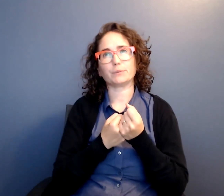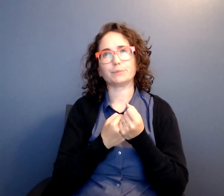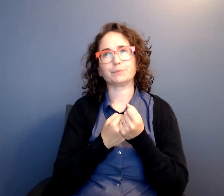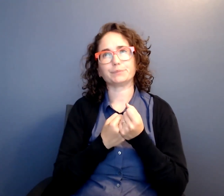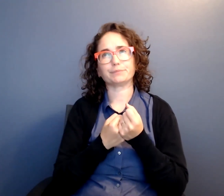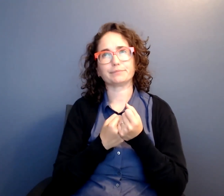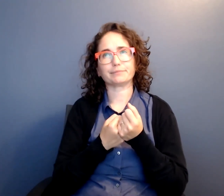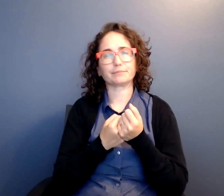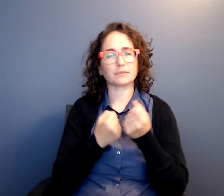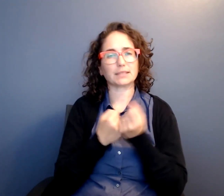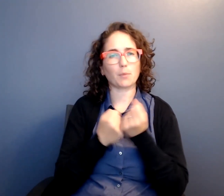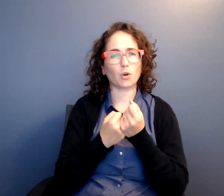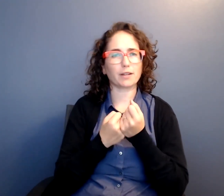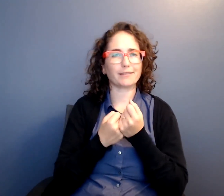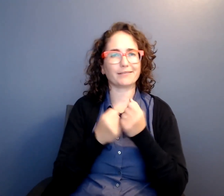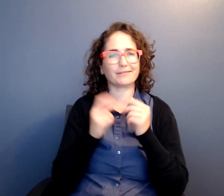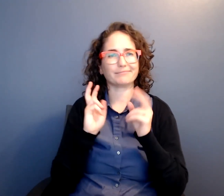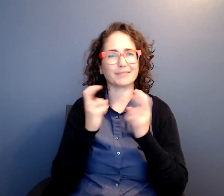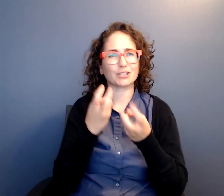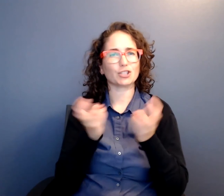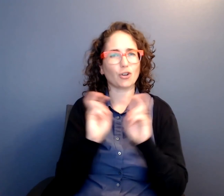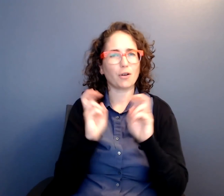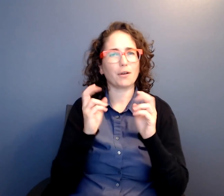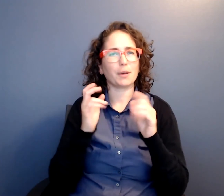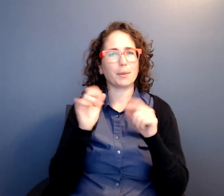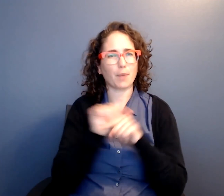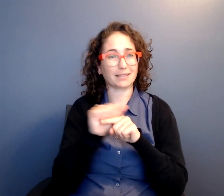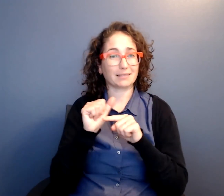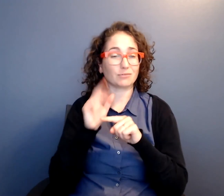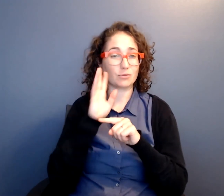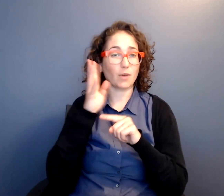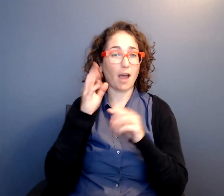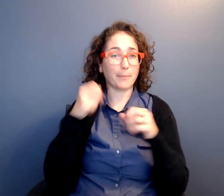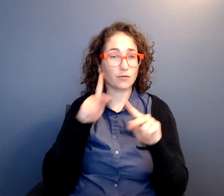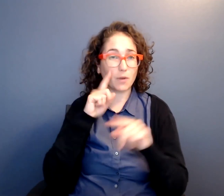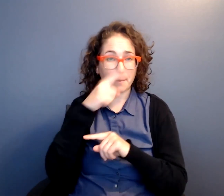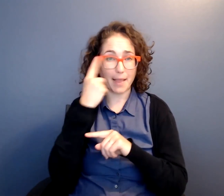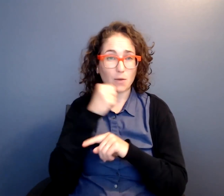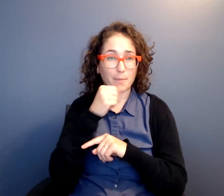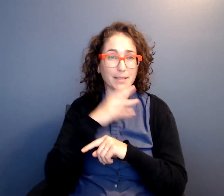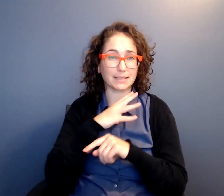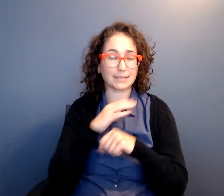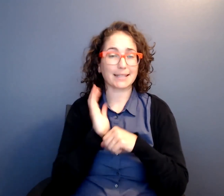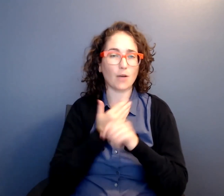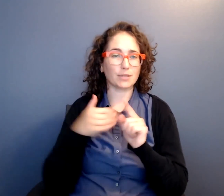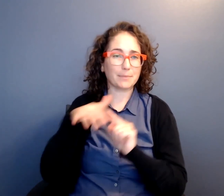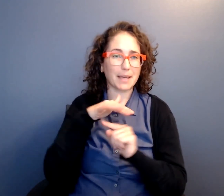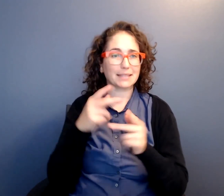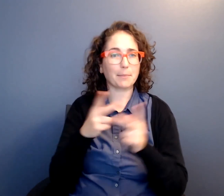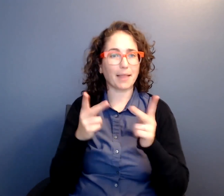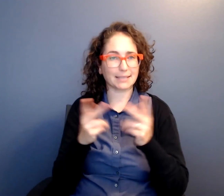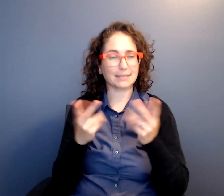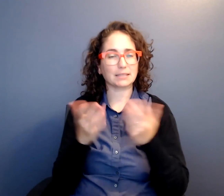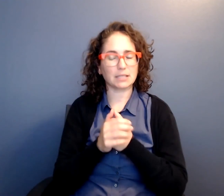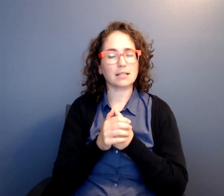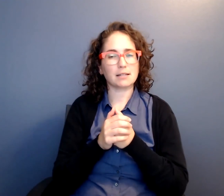circle practices, and creating an opportunity for the Black women in our spaces and places. And that's in the